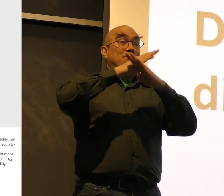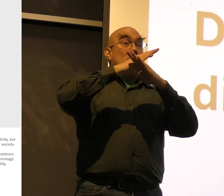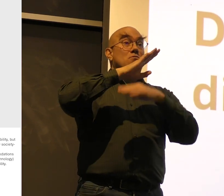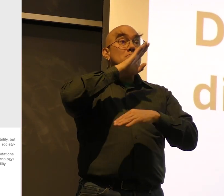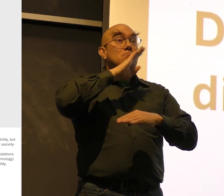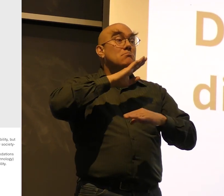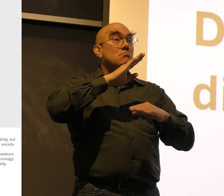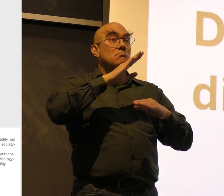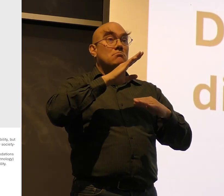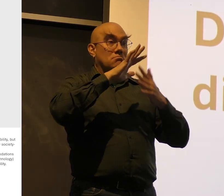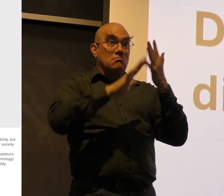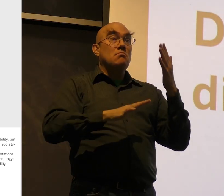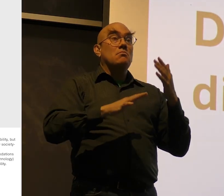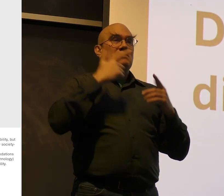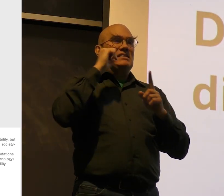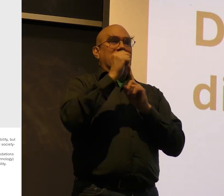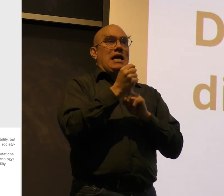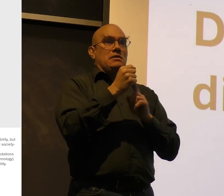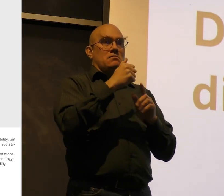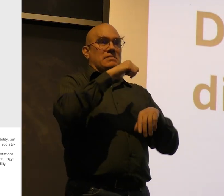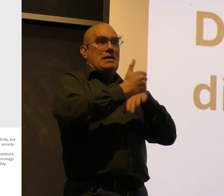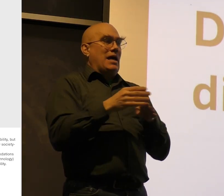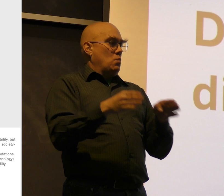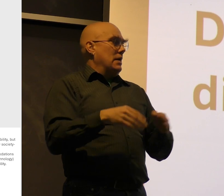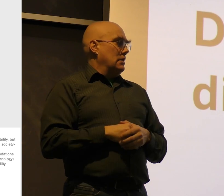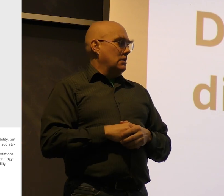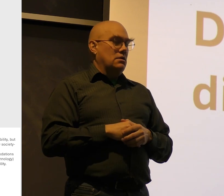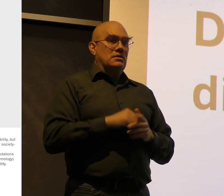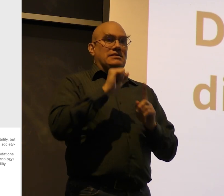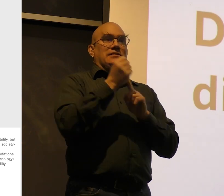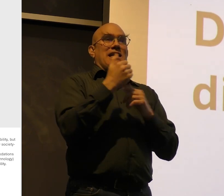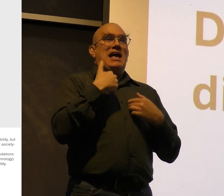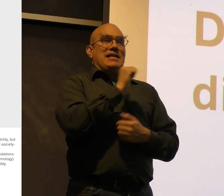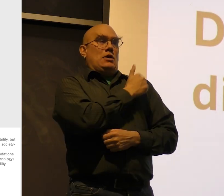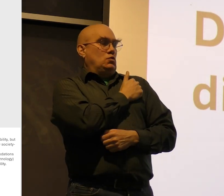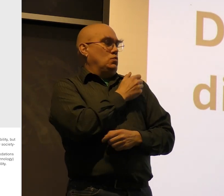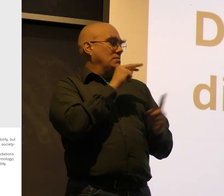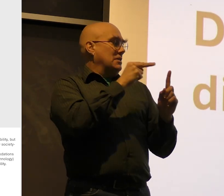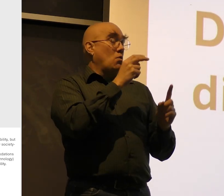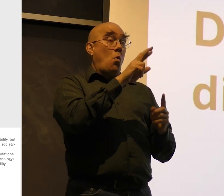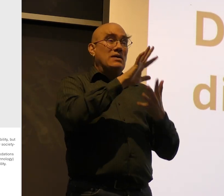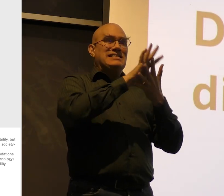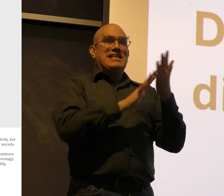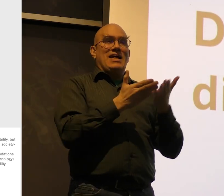society. That the barriers that they experience come from society, the way that it was designed, the attitudes